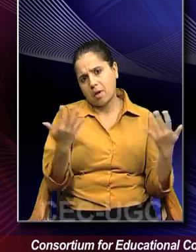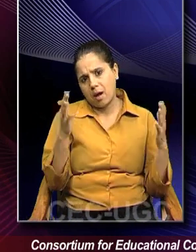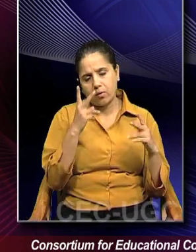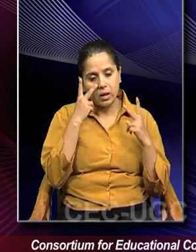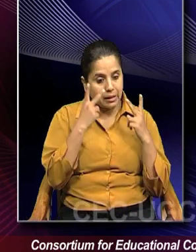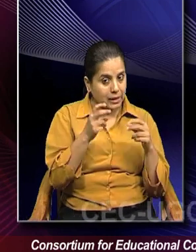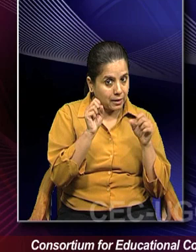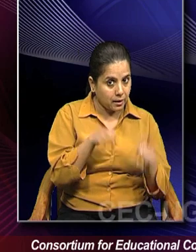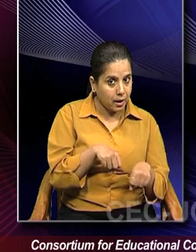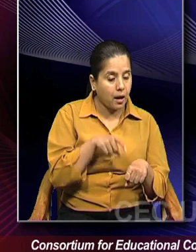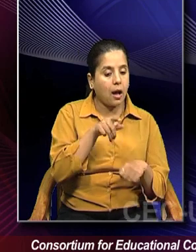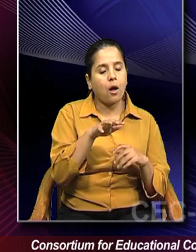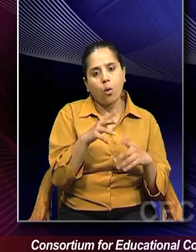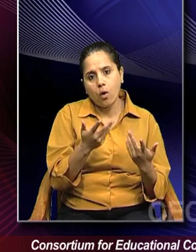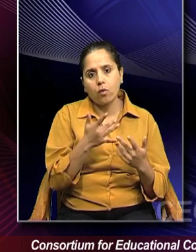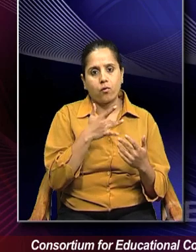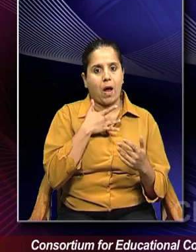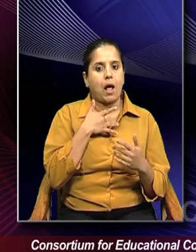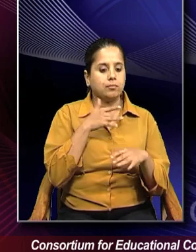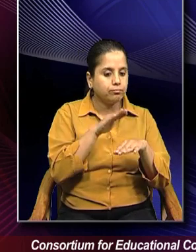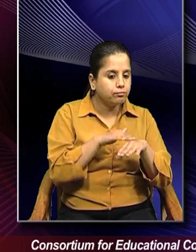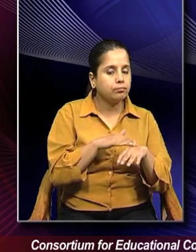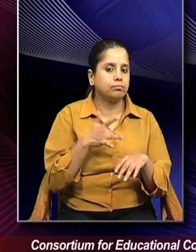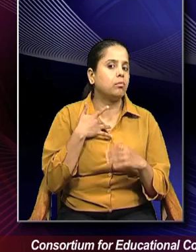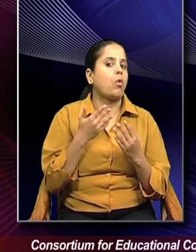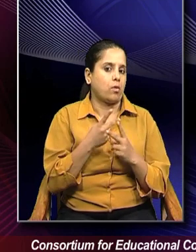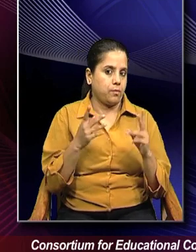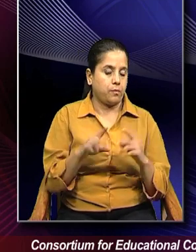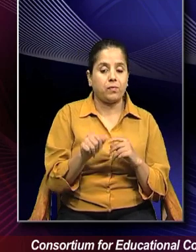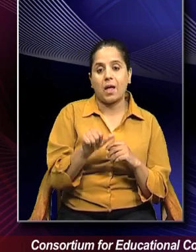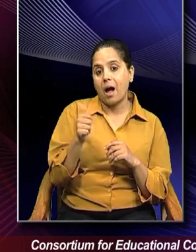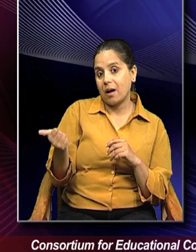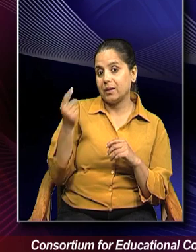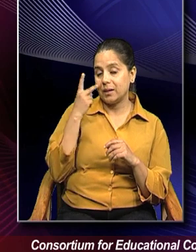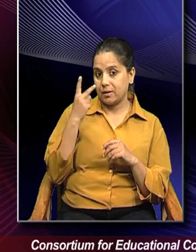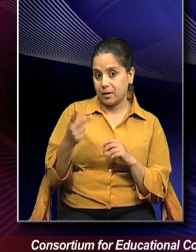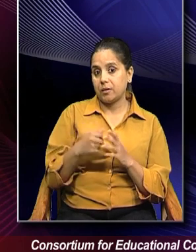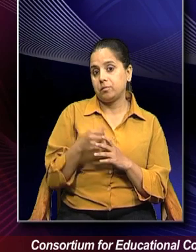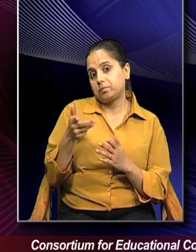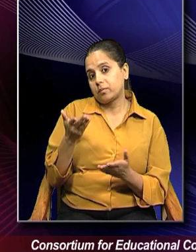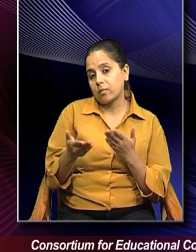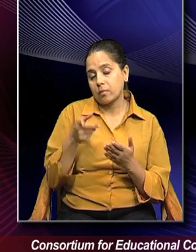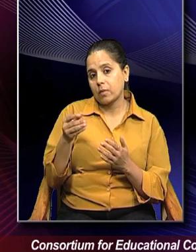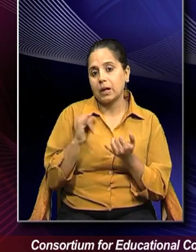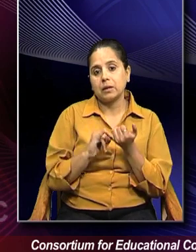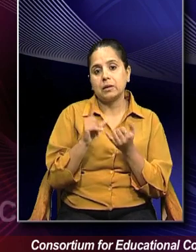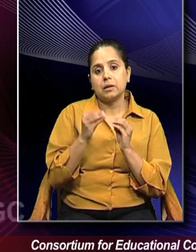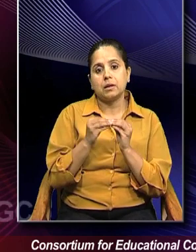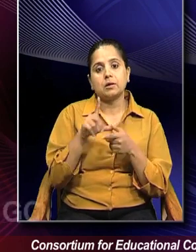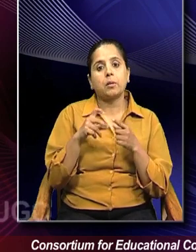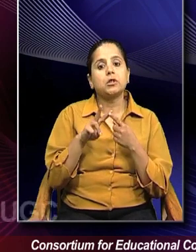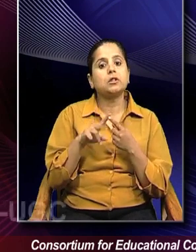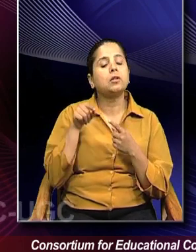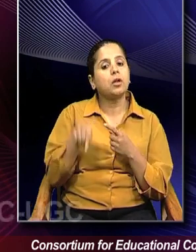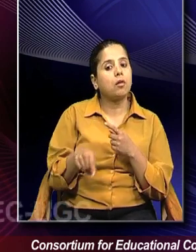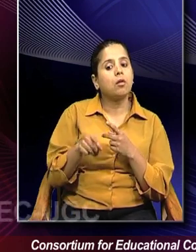seen or which can be felt. On the other hand, there can be a subjective balance of